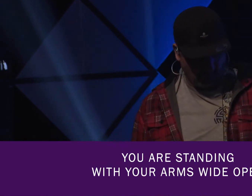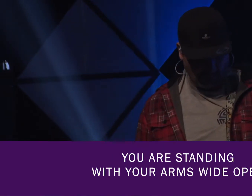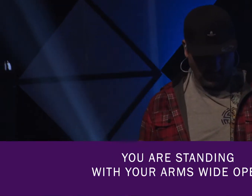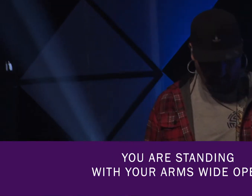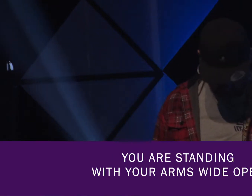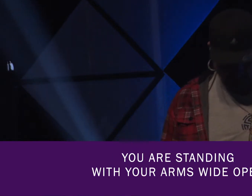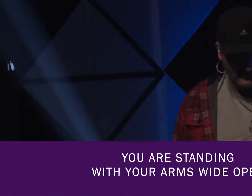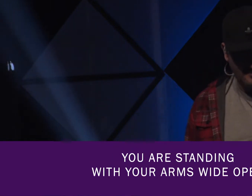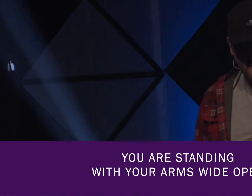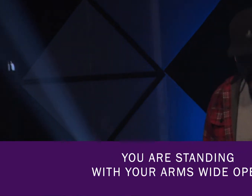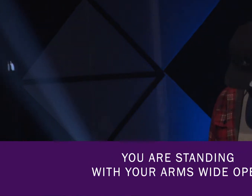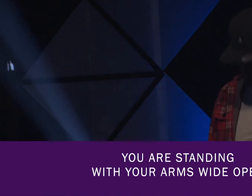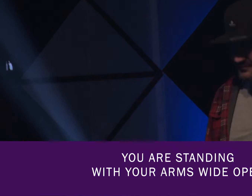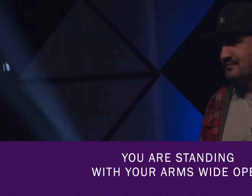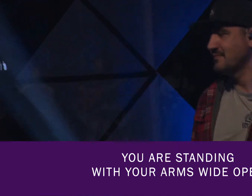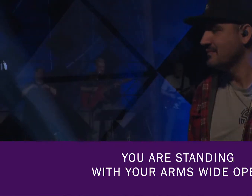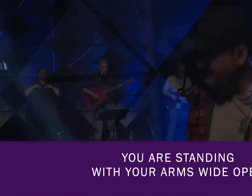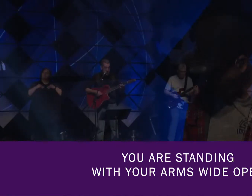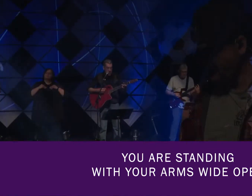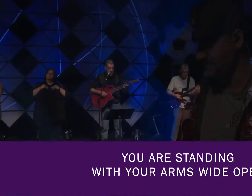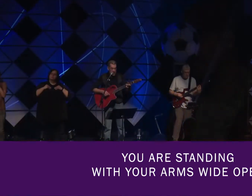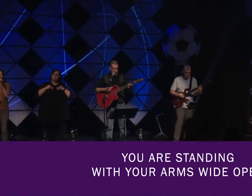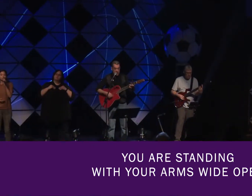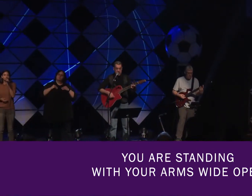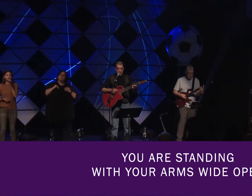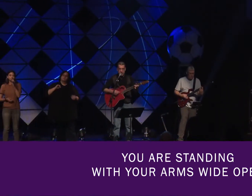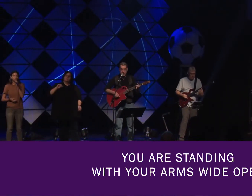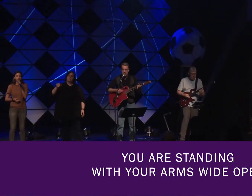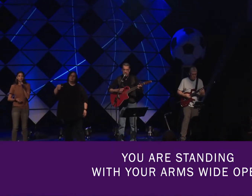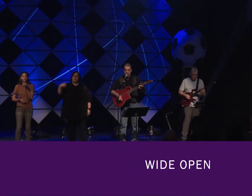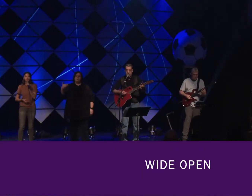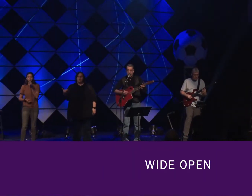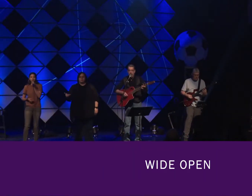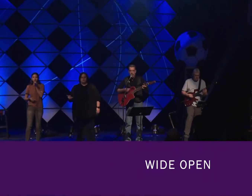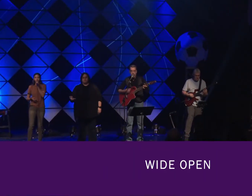with your arms wide open,